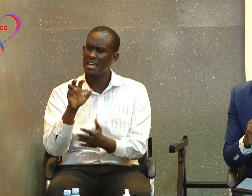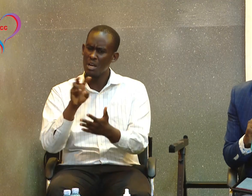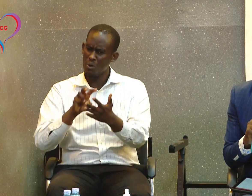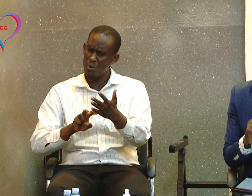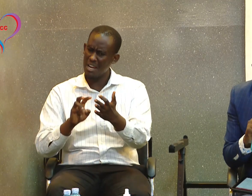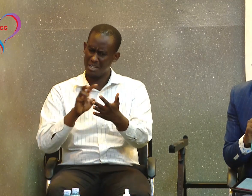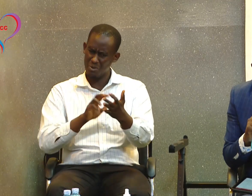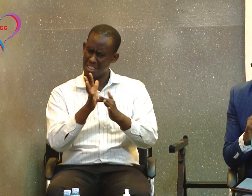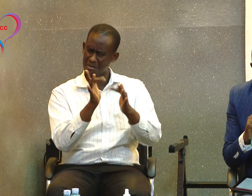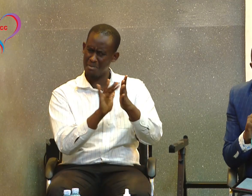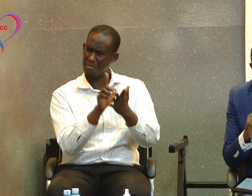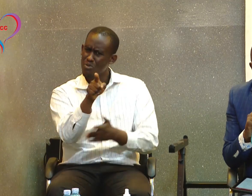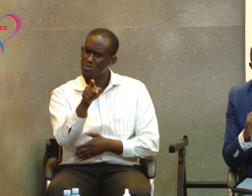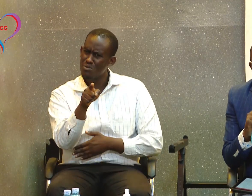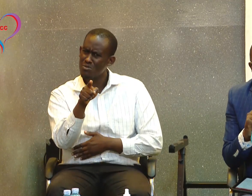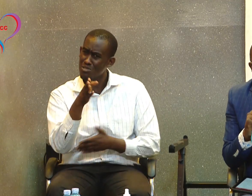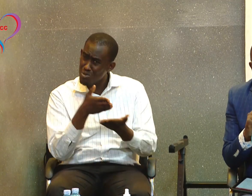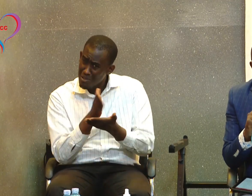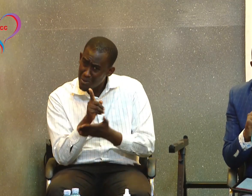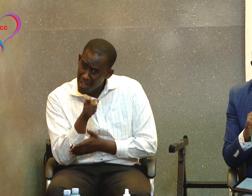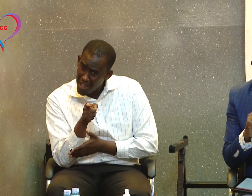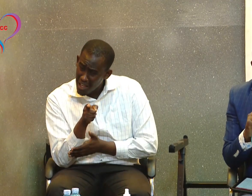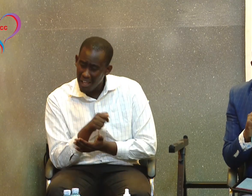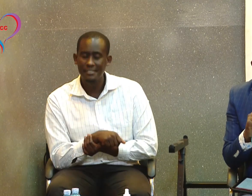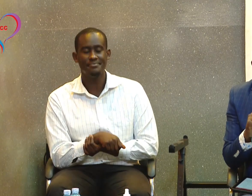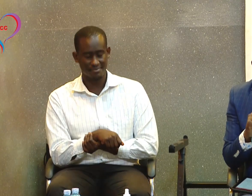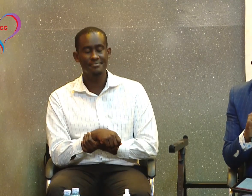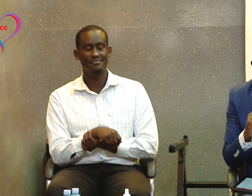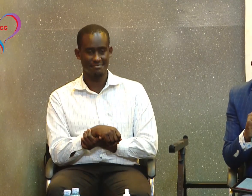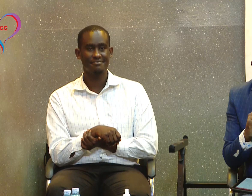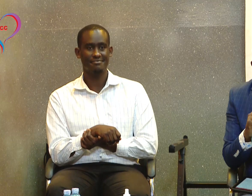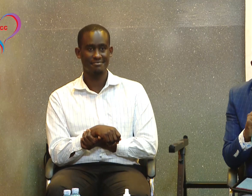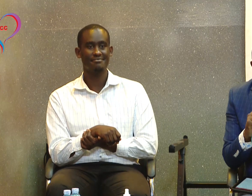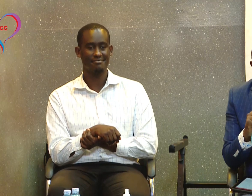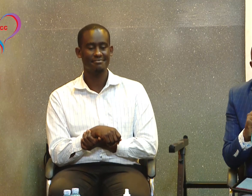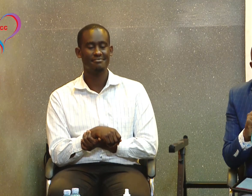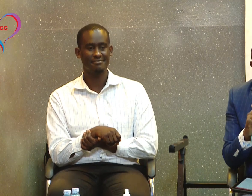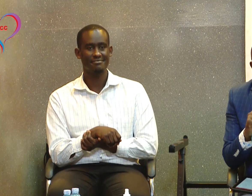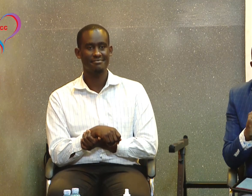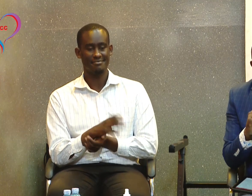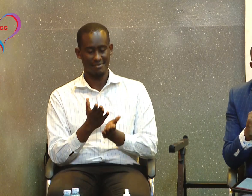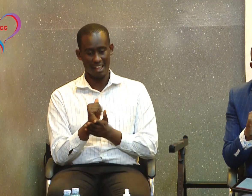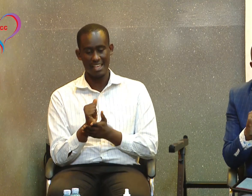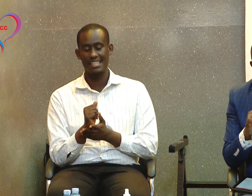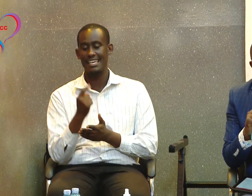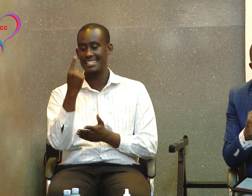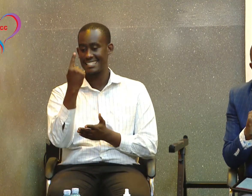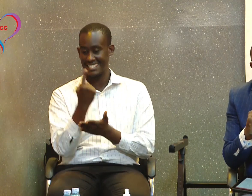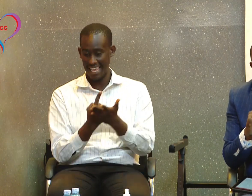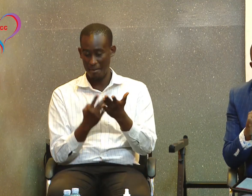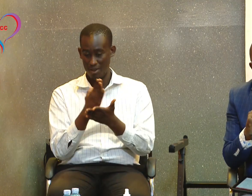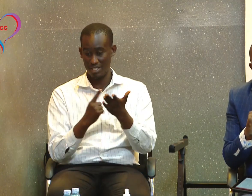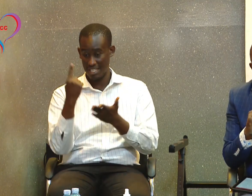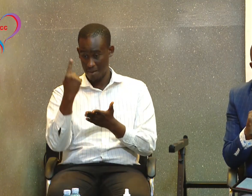reading the Bible? There is one who came to me with a lot of speed. How can I read it? I told him, I gave him phases. I told him, you can